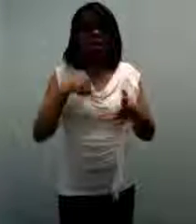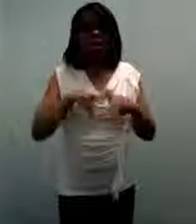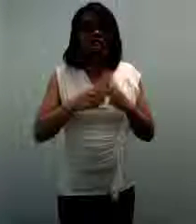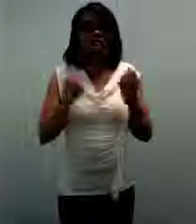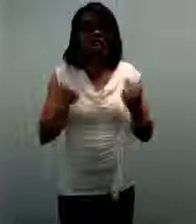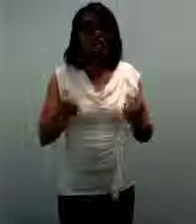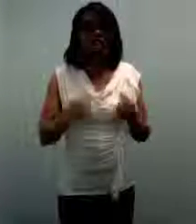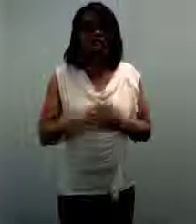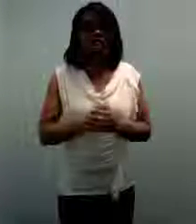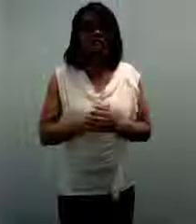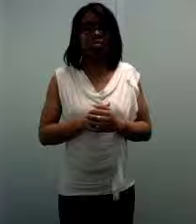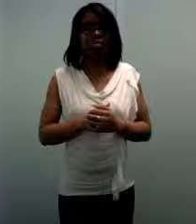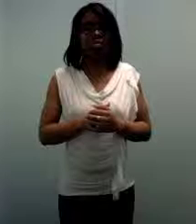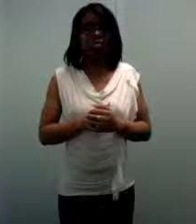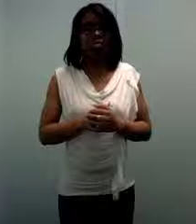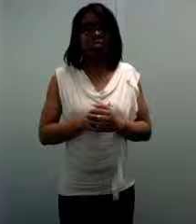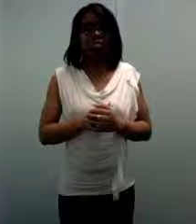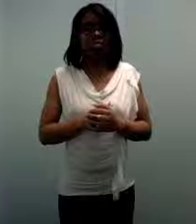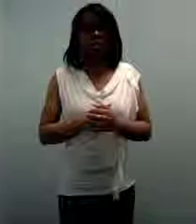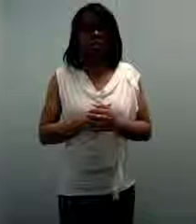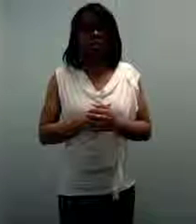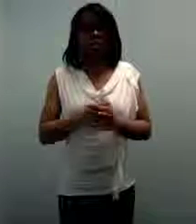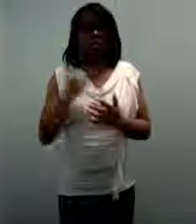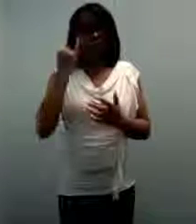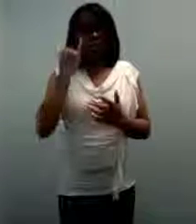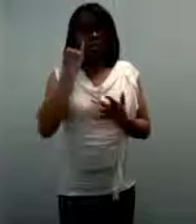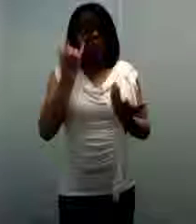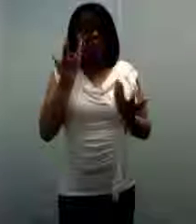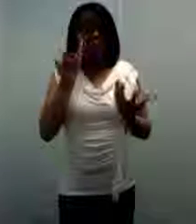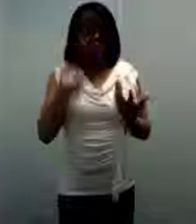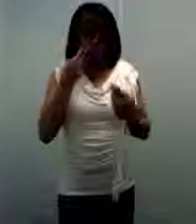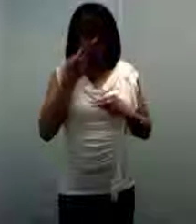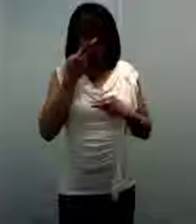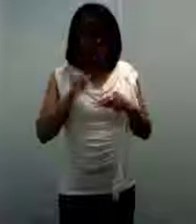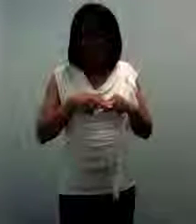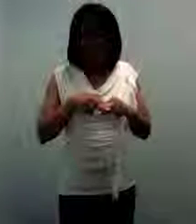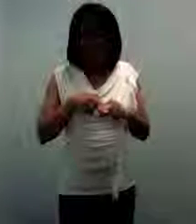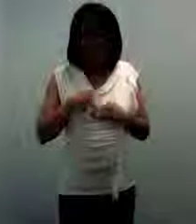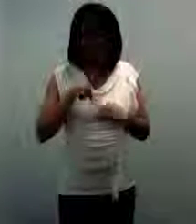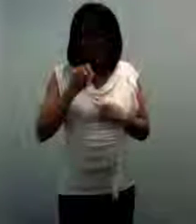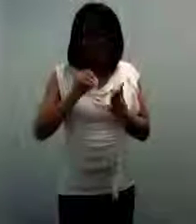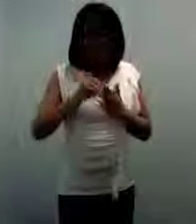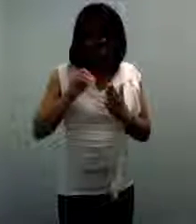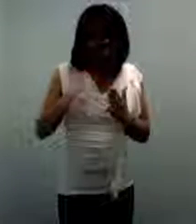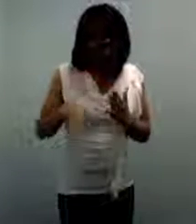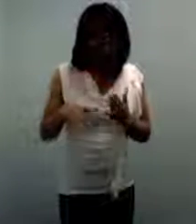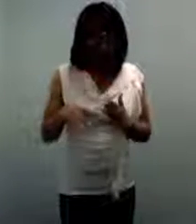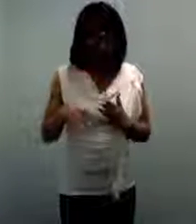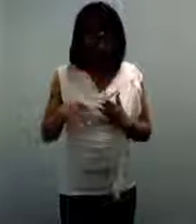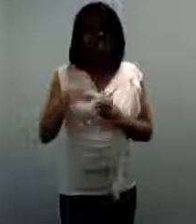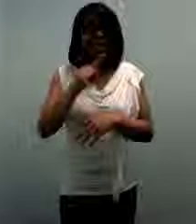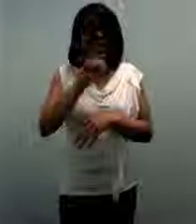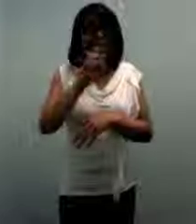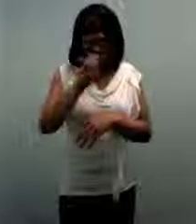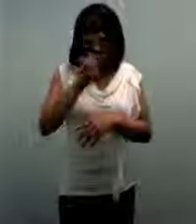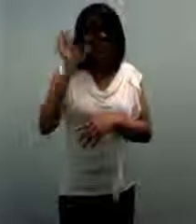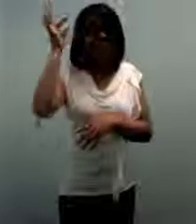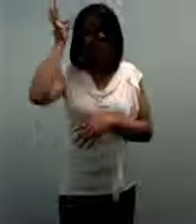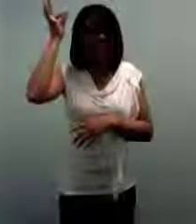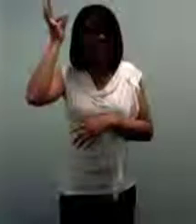And while we're about it, let's have a bit of fun for us, for the students, and for Ted here. Thanks.